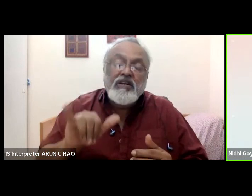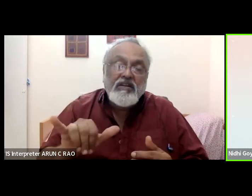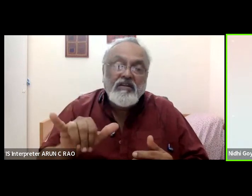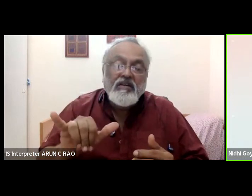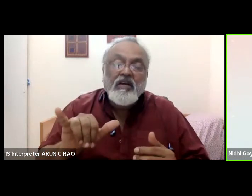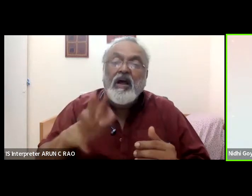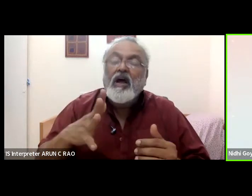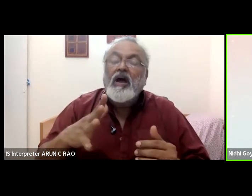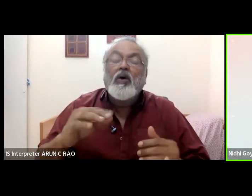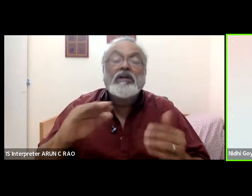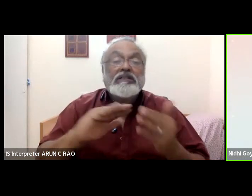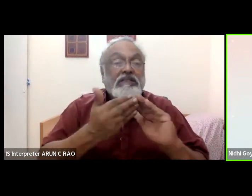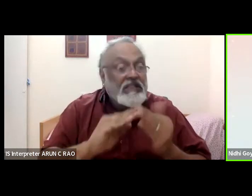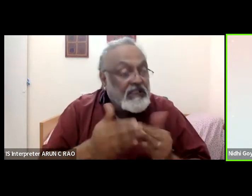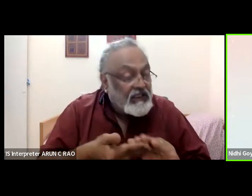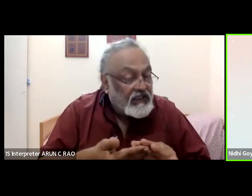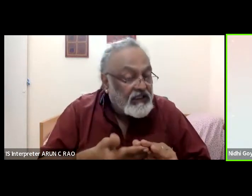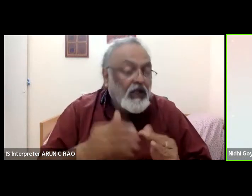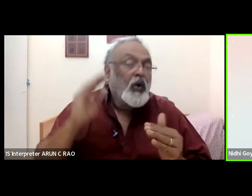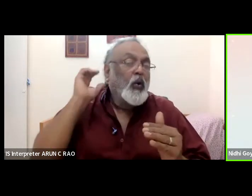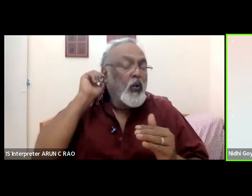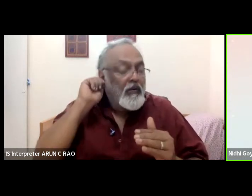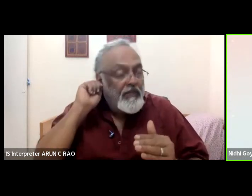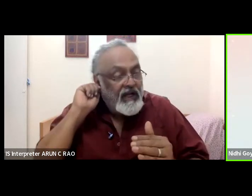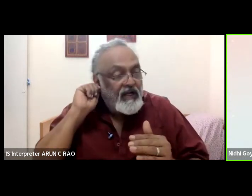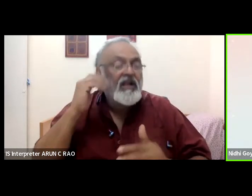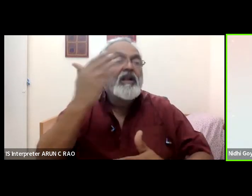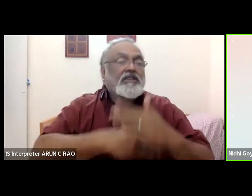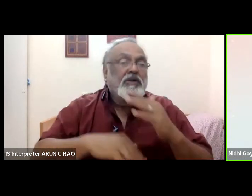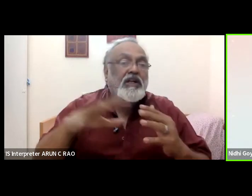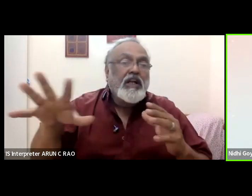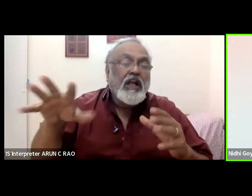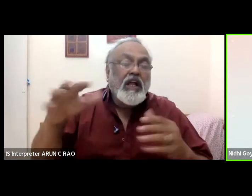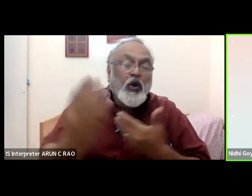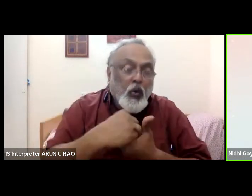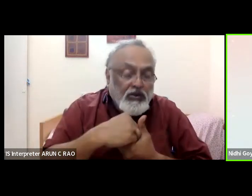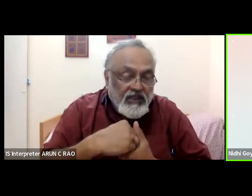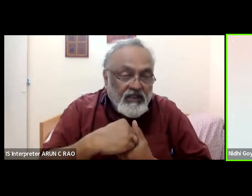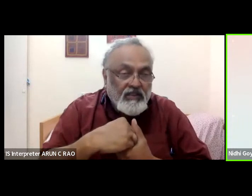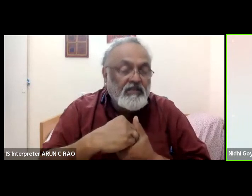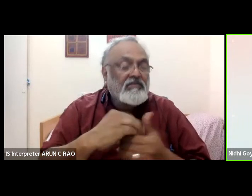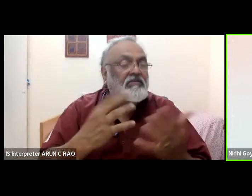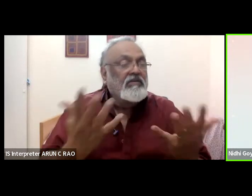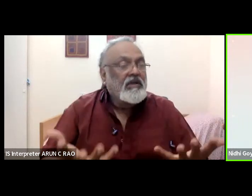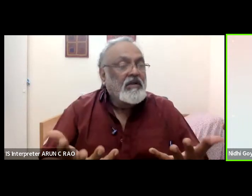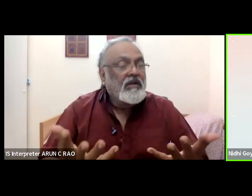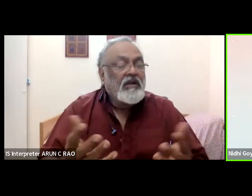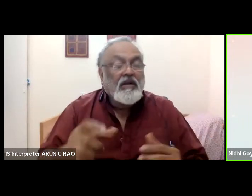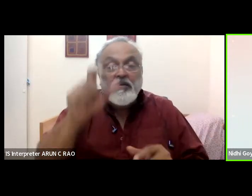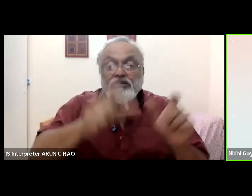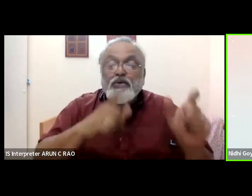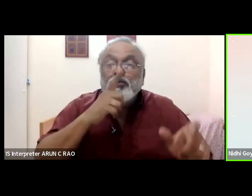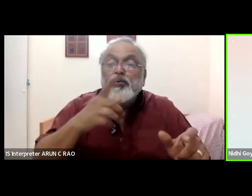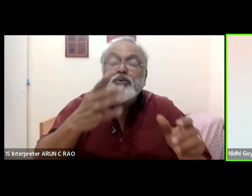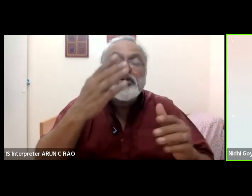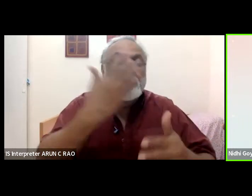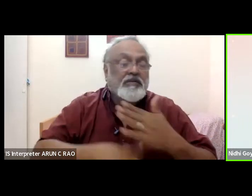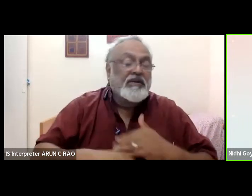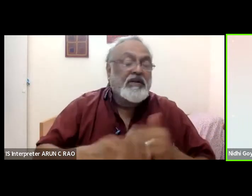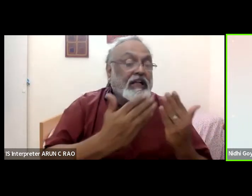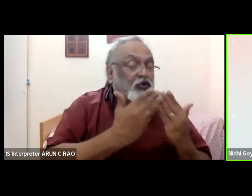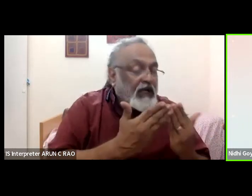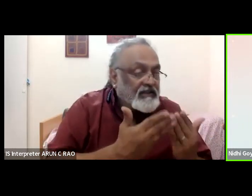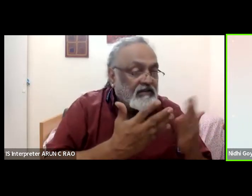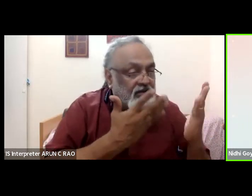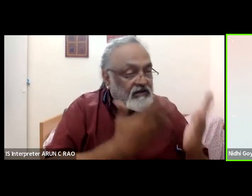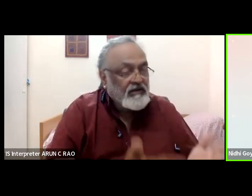spaces, women and disability inclusion. Within education, thinking about urban spaces, persons with disabilities and education. So